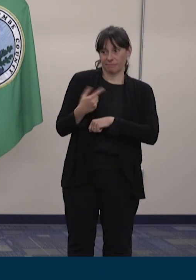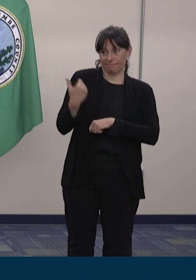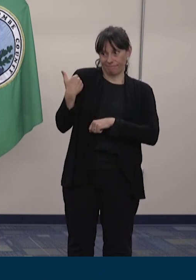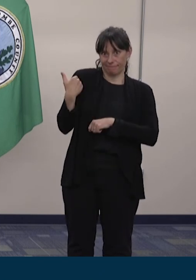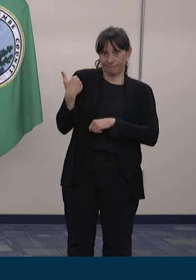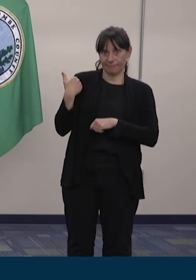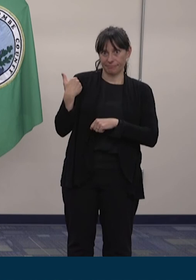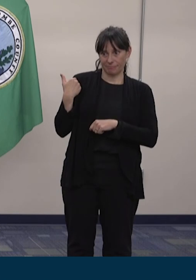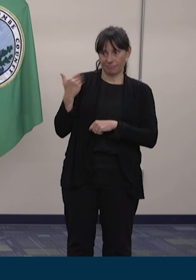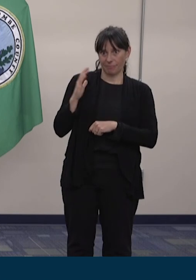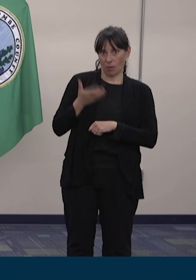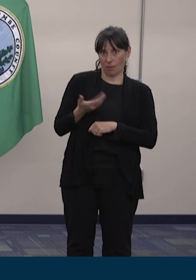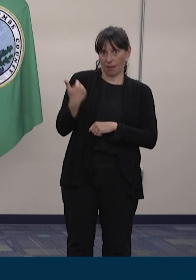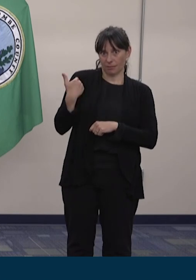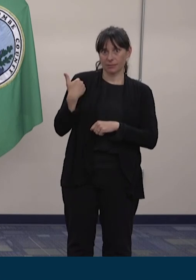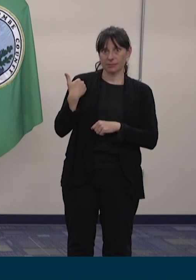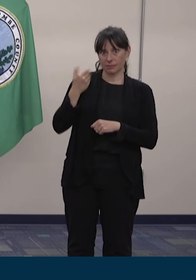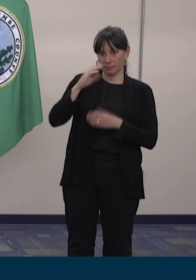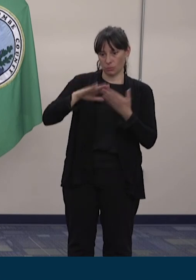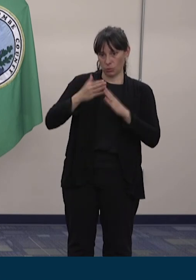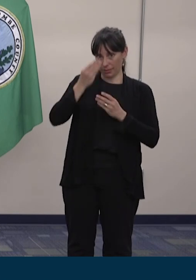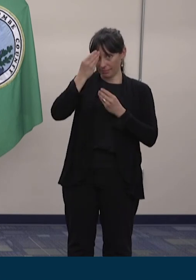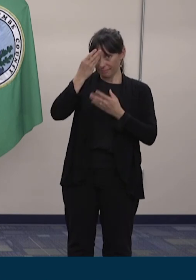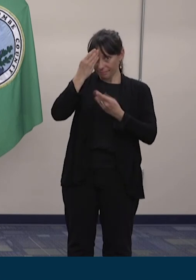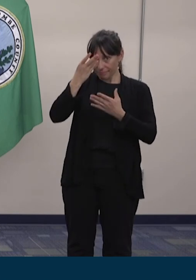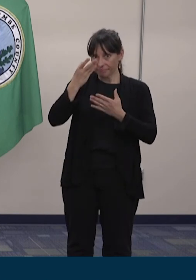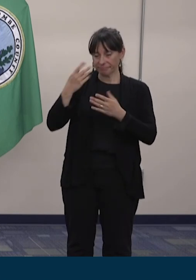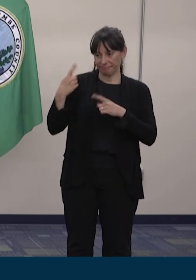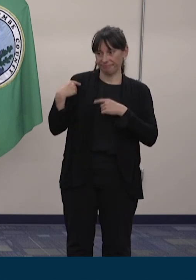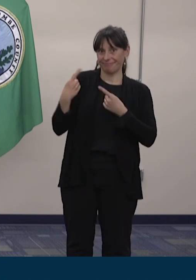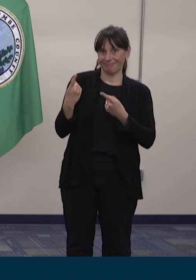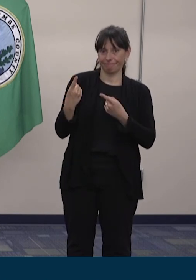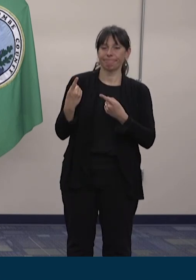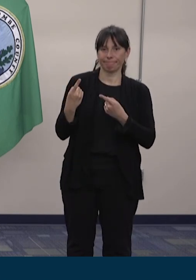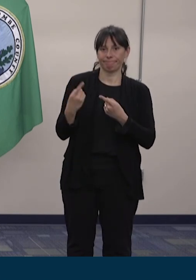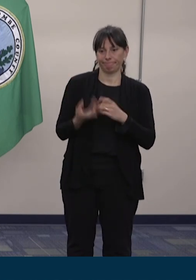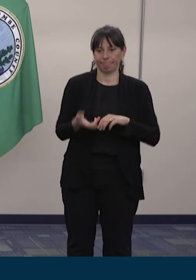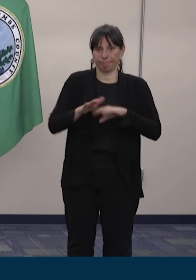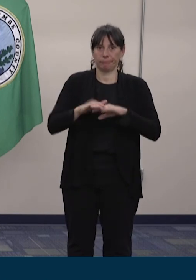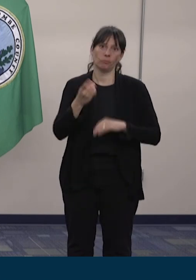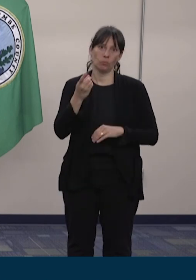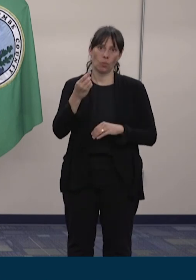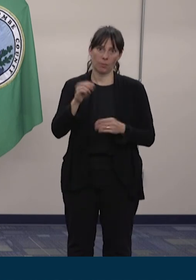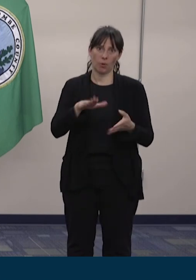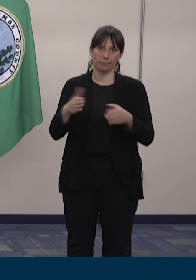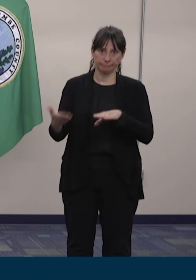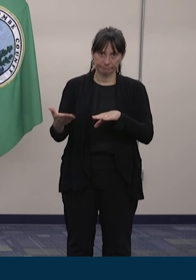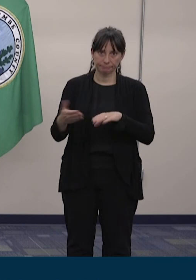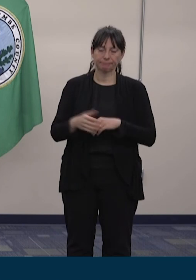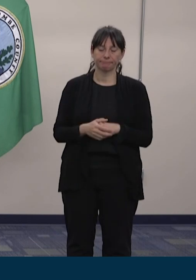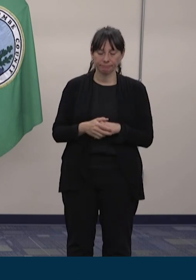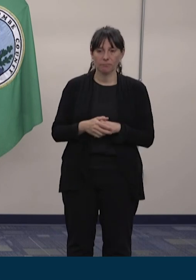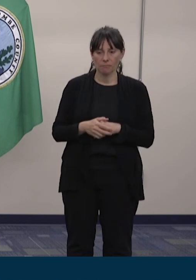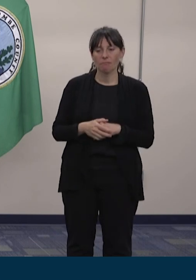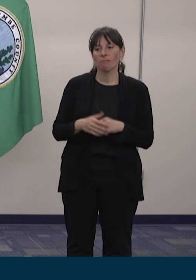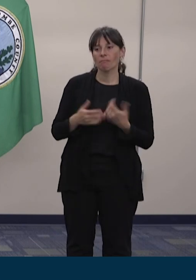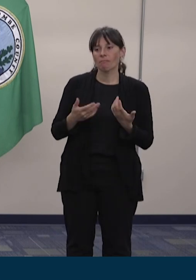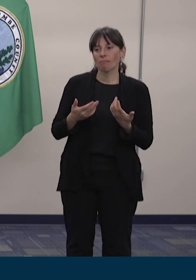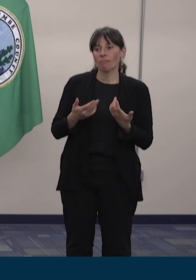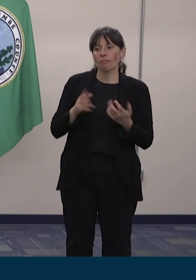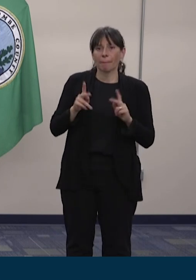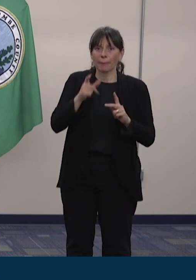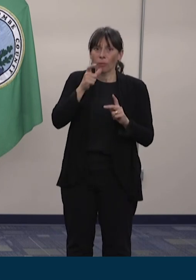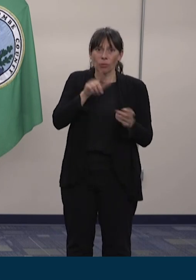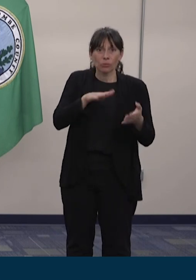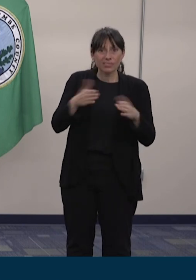with muerte COVID-19 más on Tuesday. el martes relacionada con el COVID-19. Behind these case Detrás de numbers cada and caso de fatalities are mothers, muertes